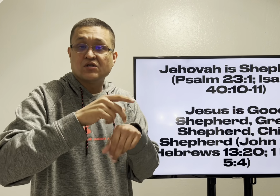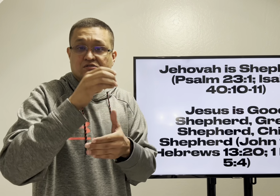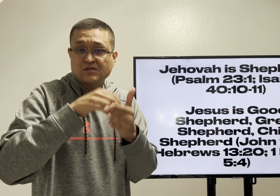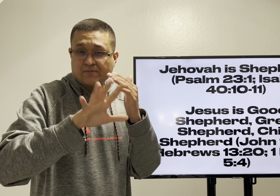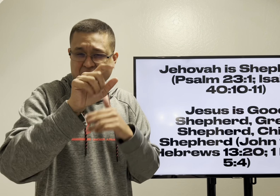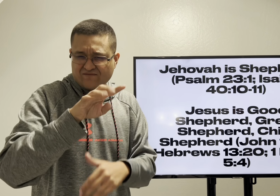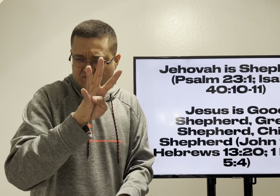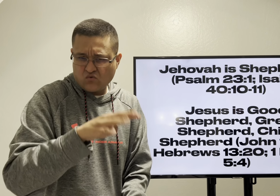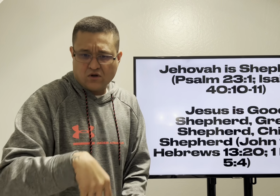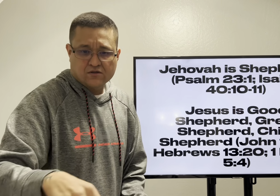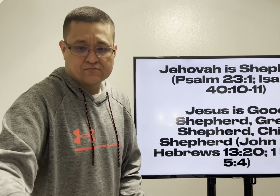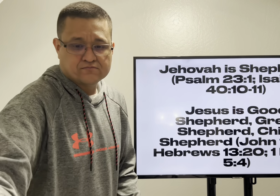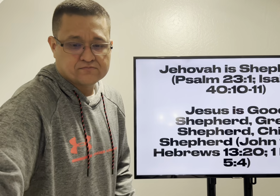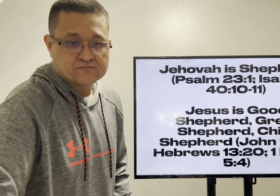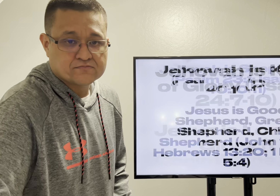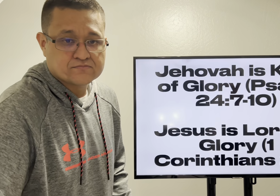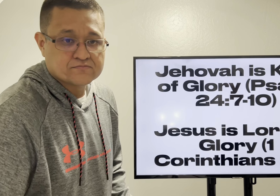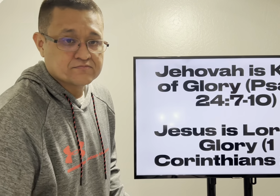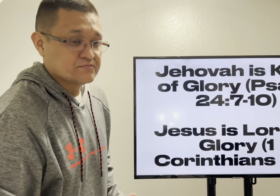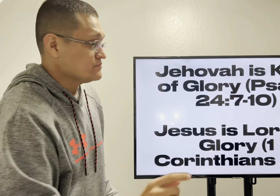13, verse 20, and 1 Peter 5 and 4.